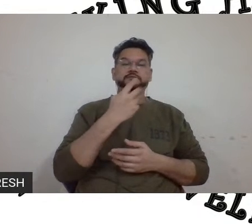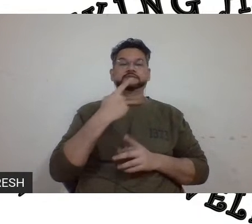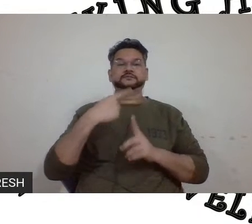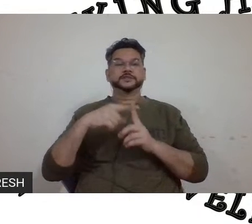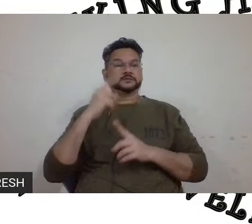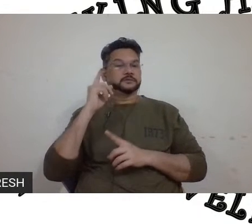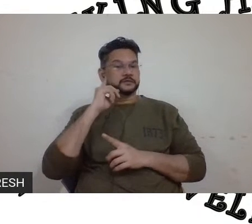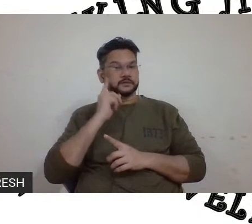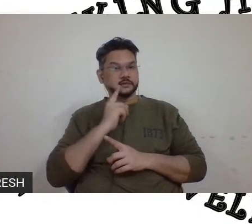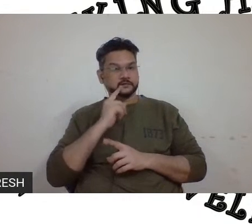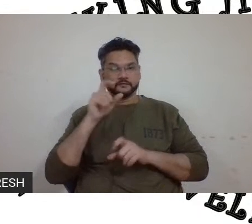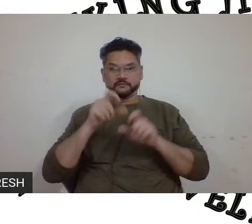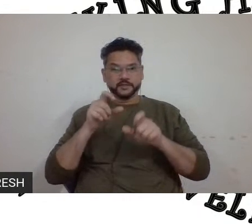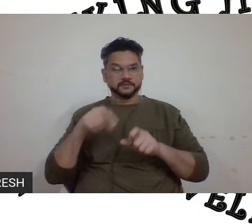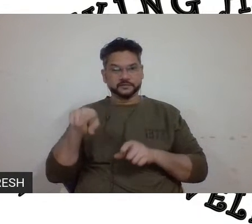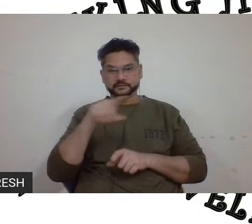impairment,